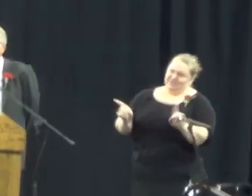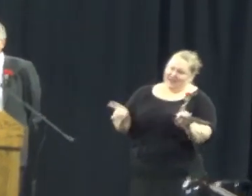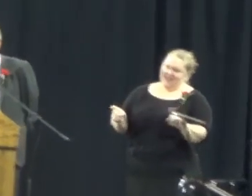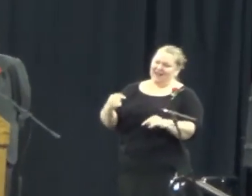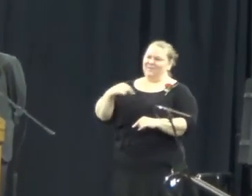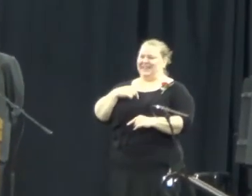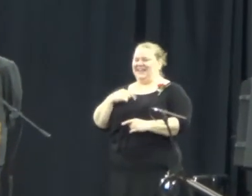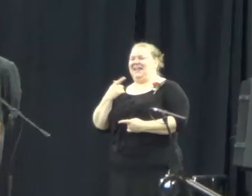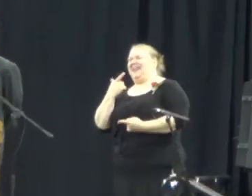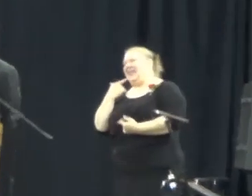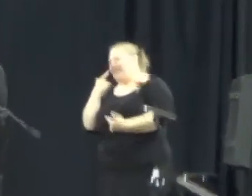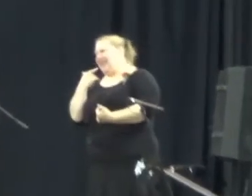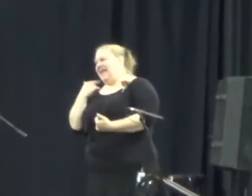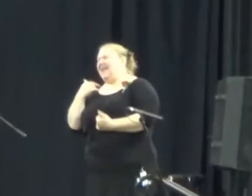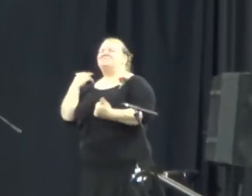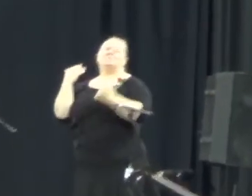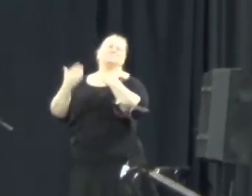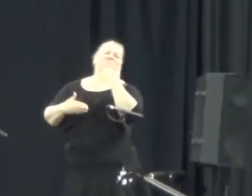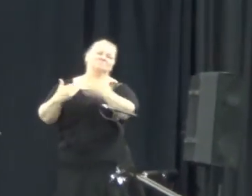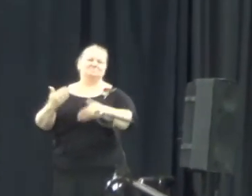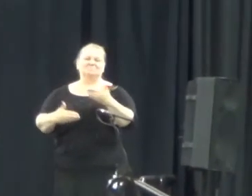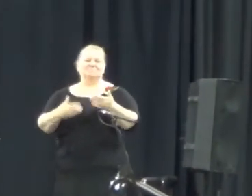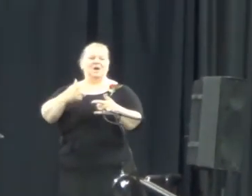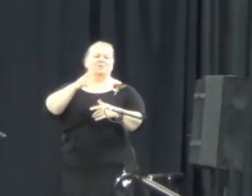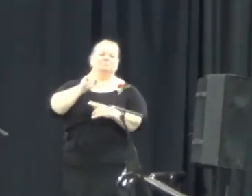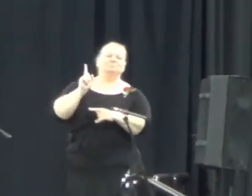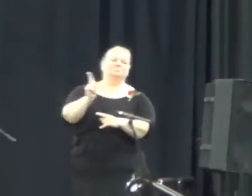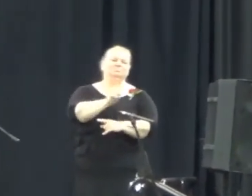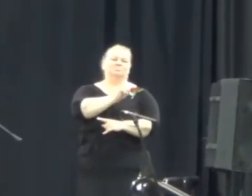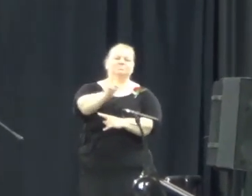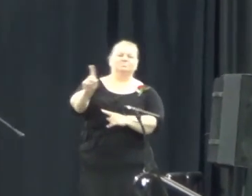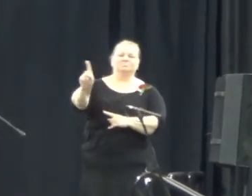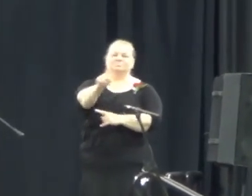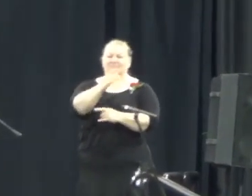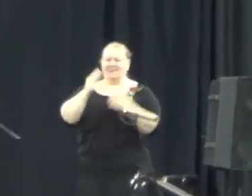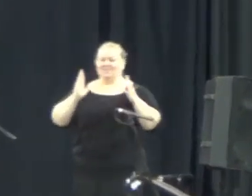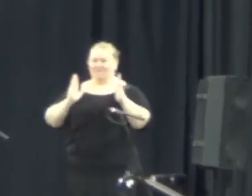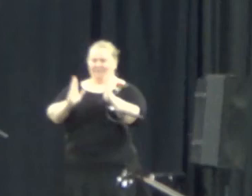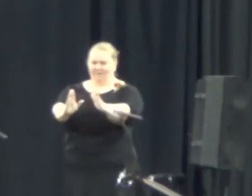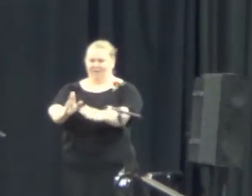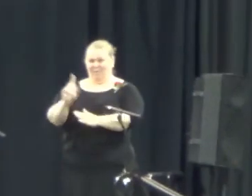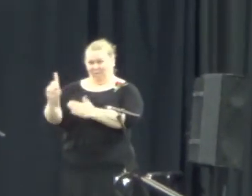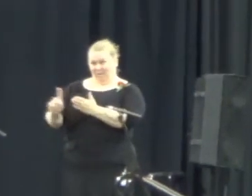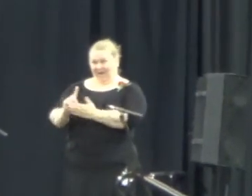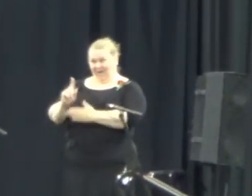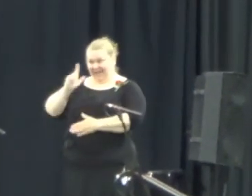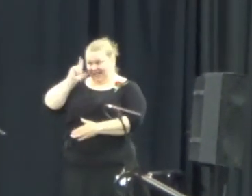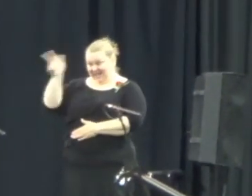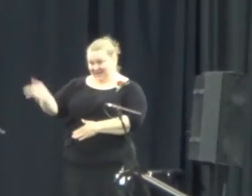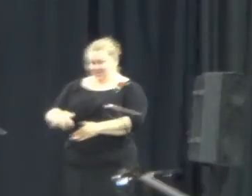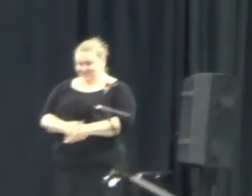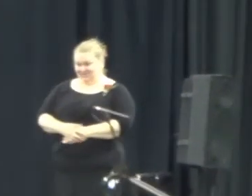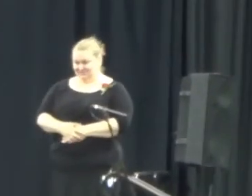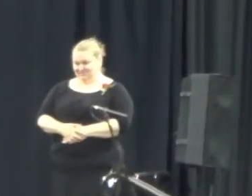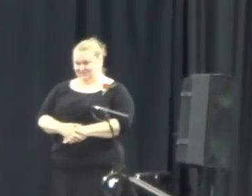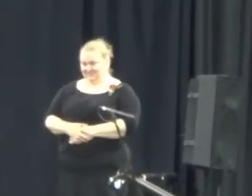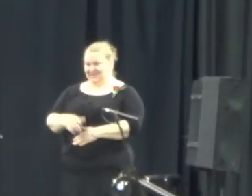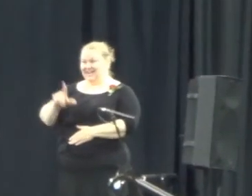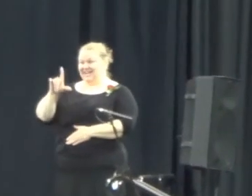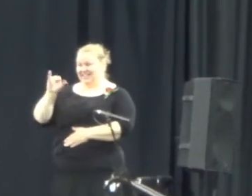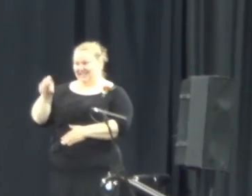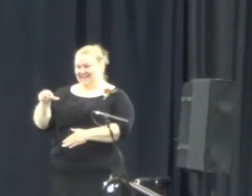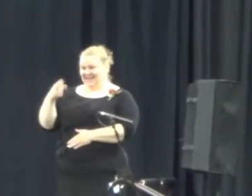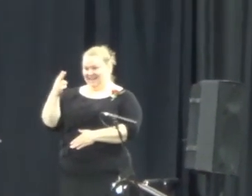But we had a little bit of a laugh, and I went on around in the hallway. About an hour later, Leah